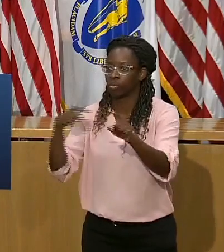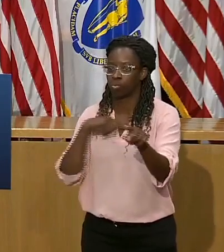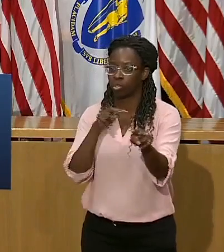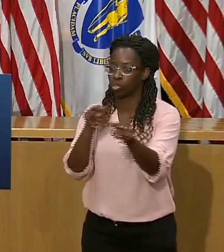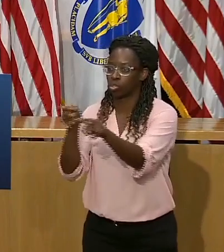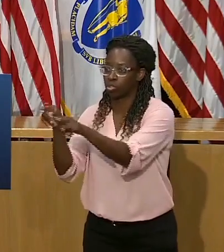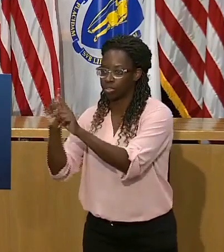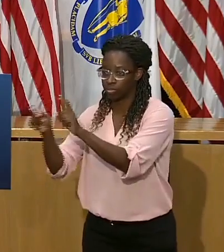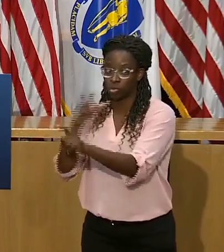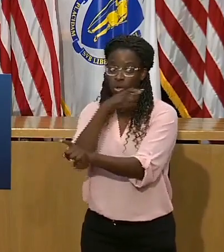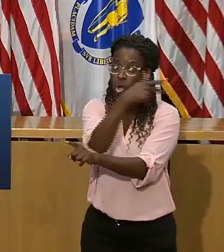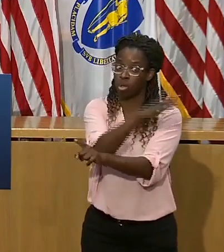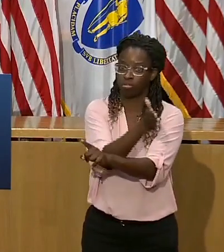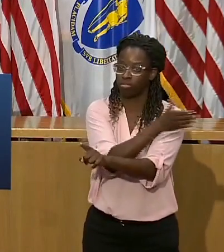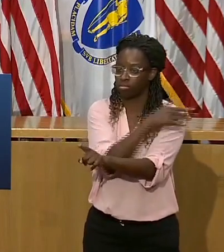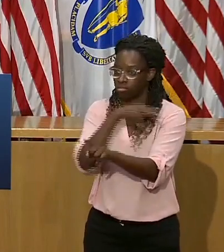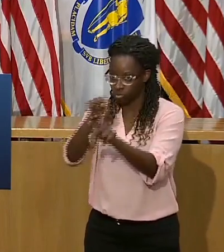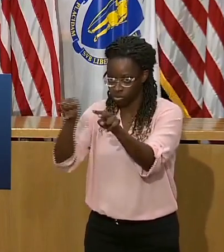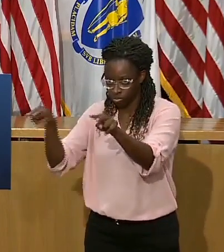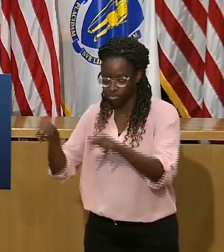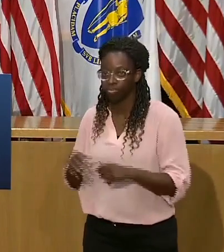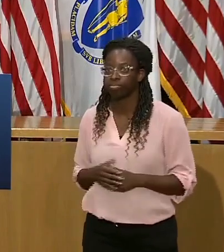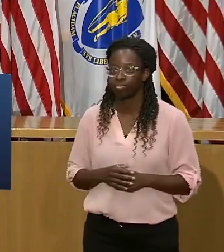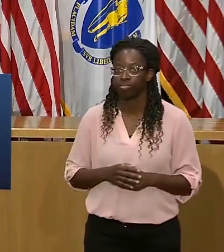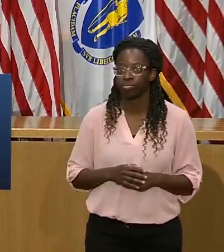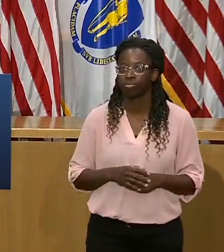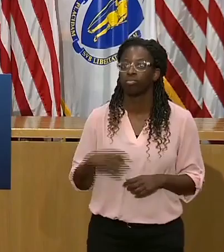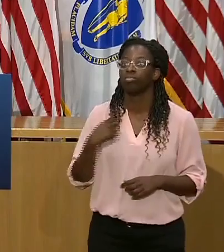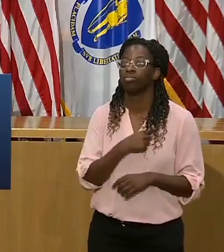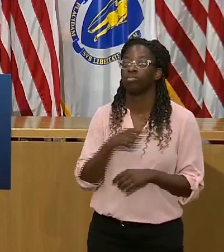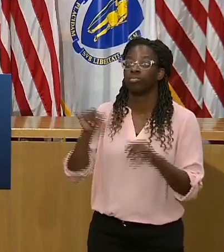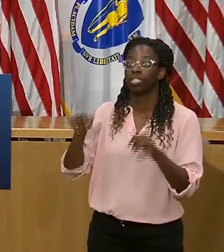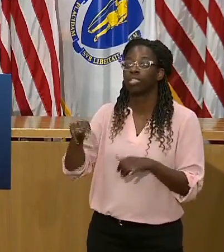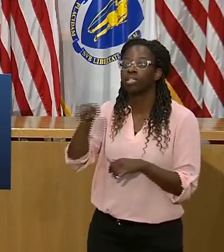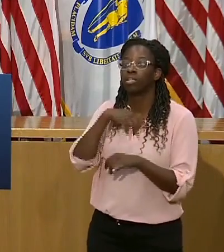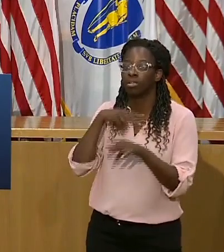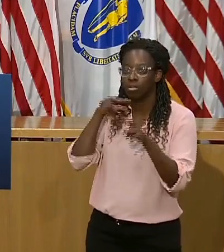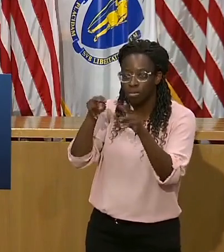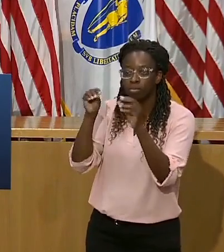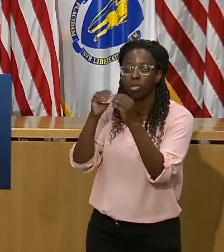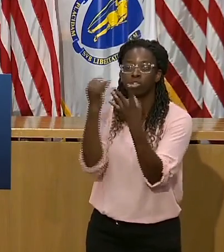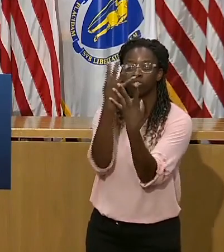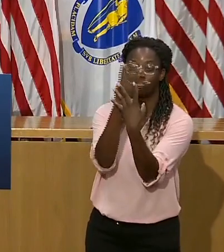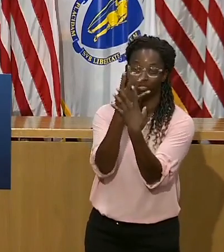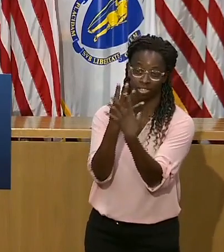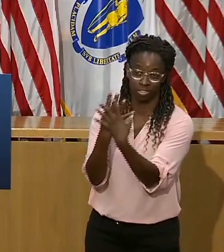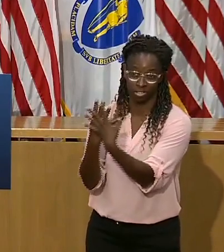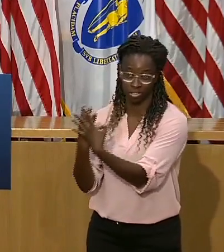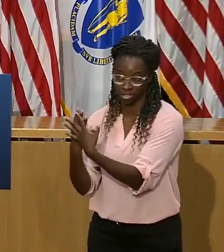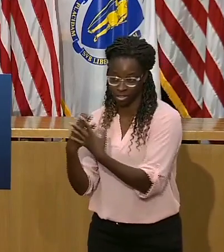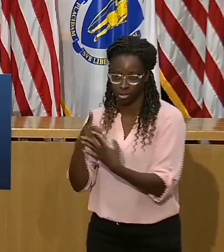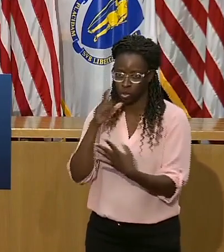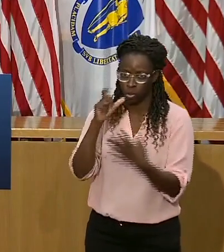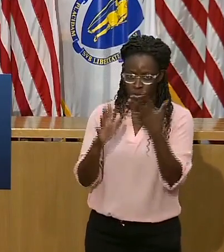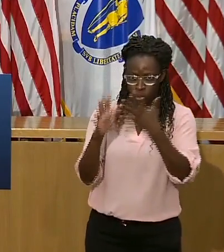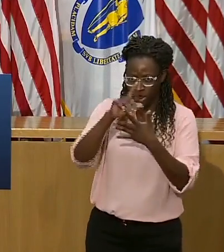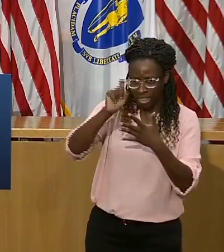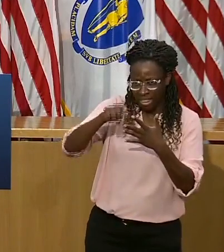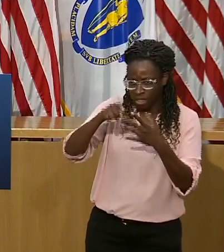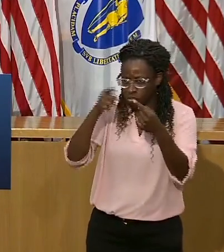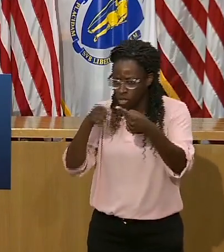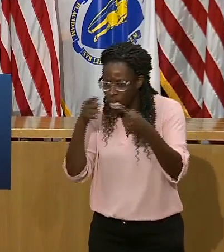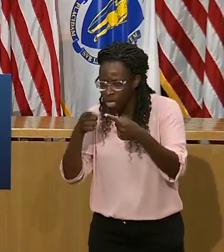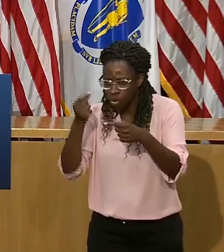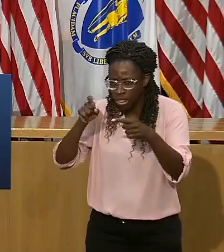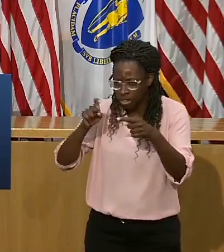process may take a little longer because people are going to focus on certain kinds of applications that represent certain kinds of businesses, particularly with respect